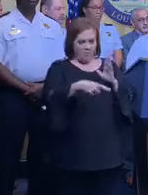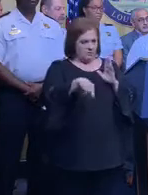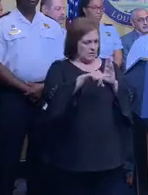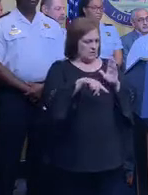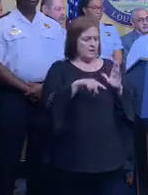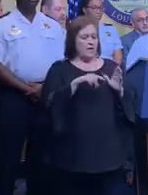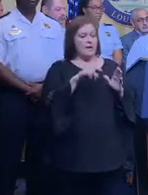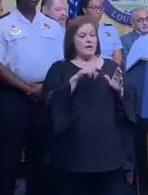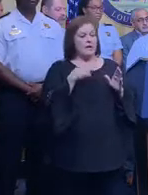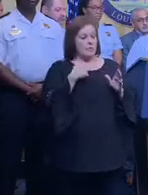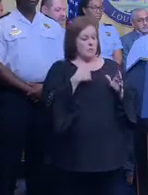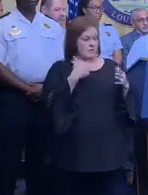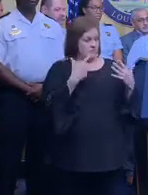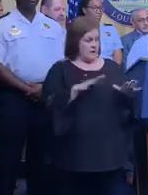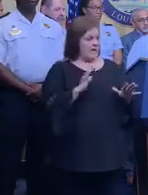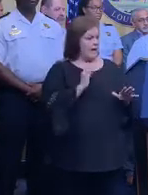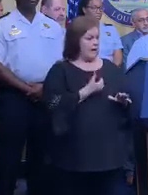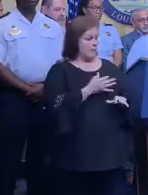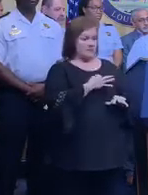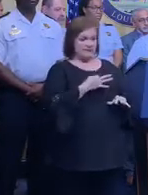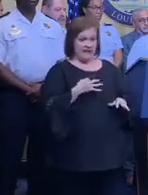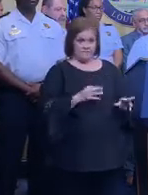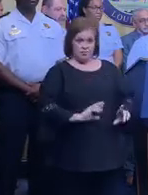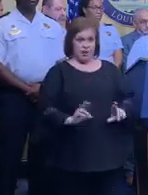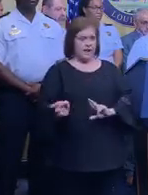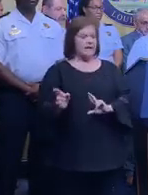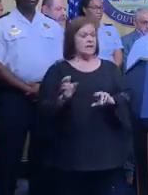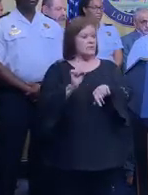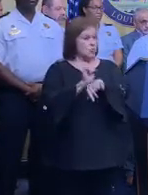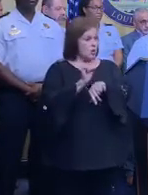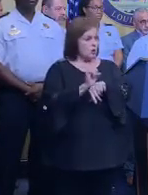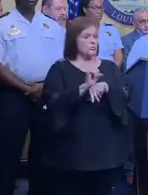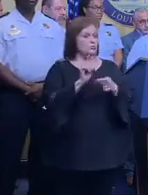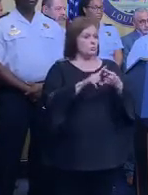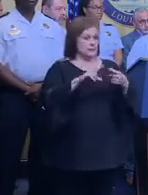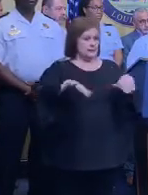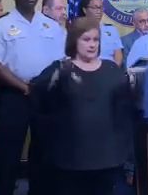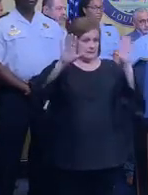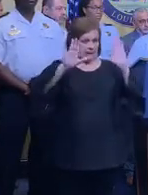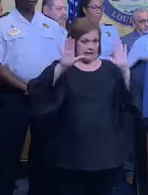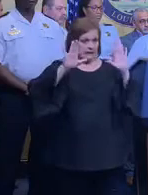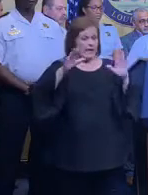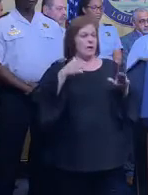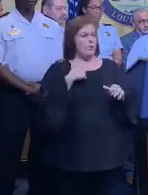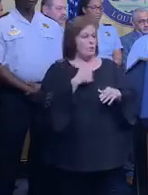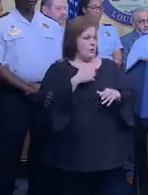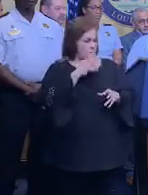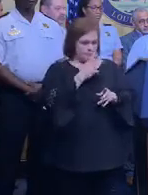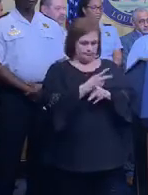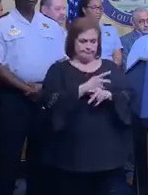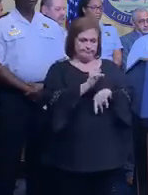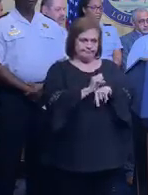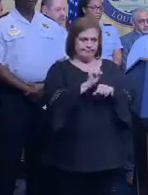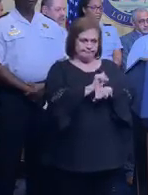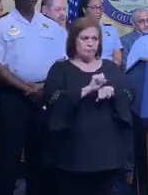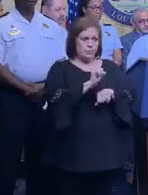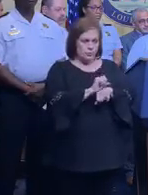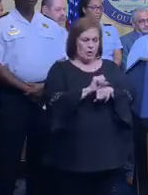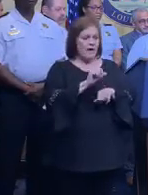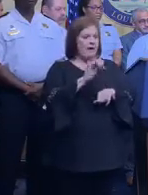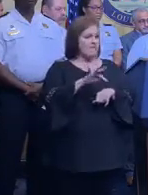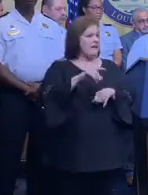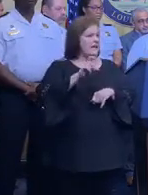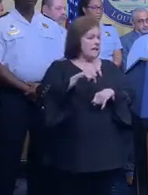for preparedness, we are fully staffed. The essential personnel is ready from now all the way through Sunday. We'll be fully staffed to respond to any